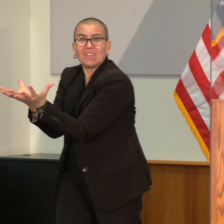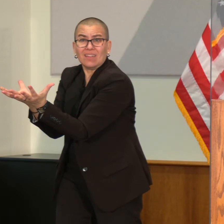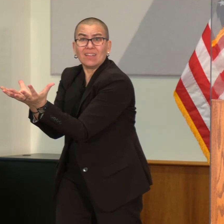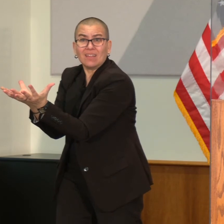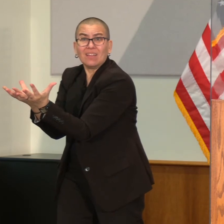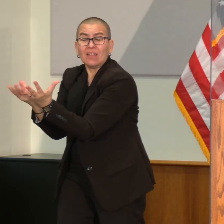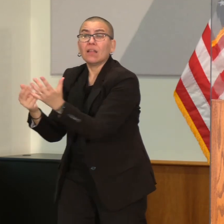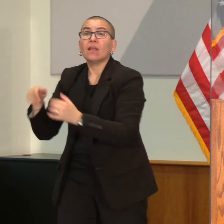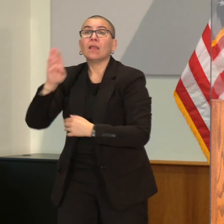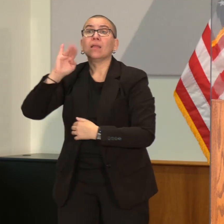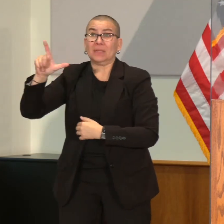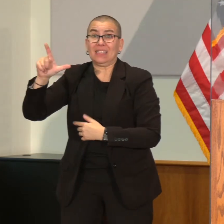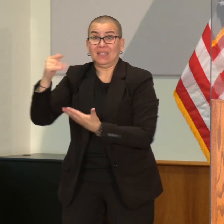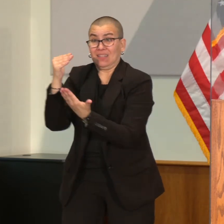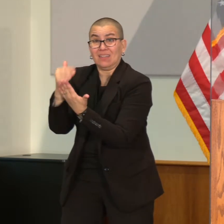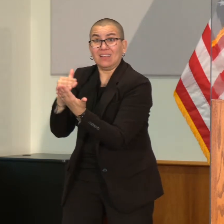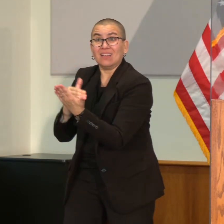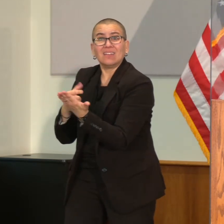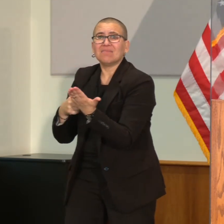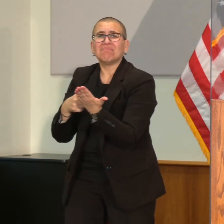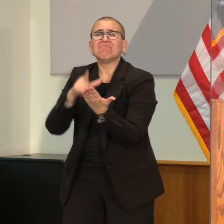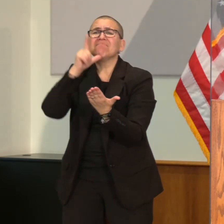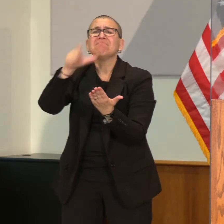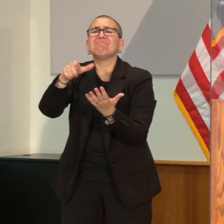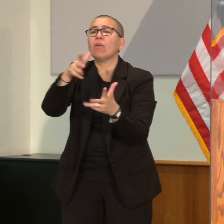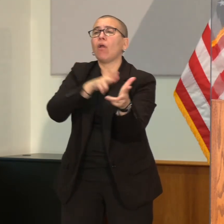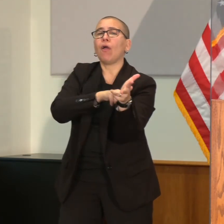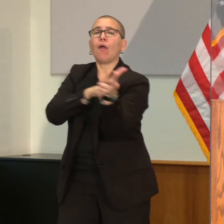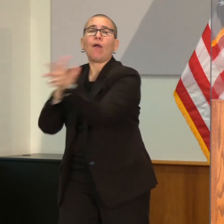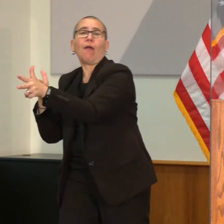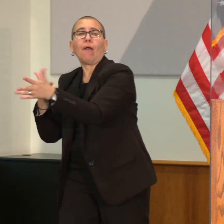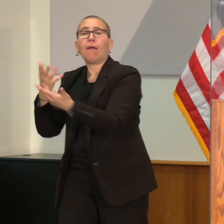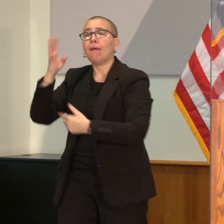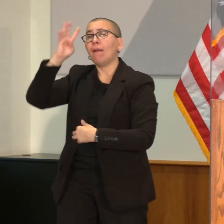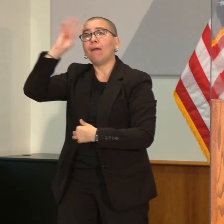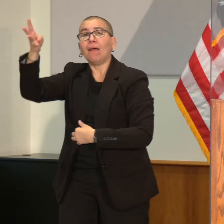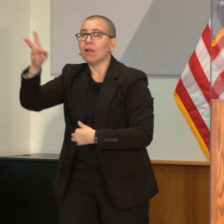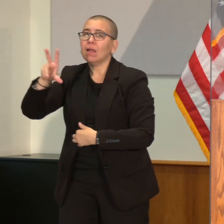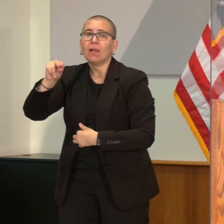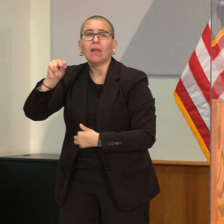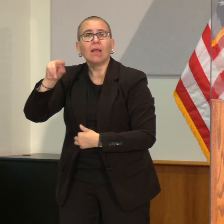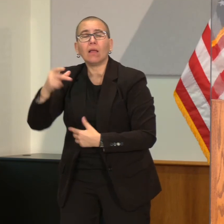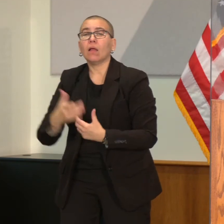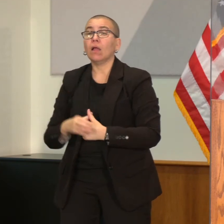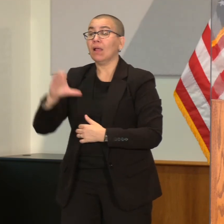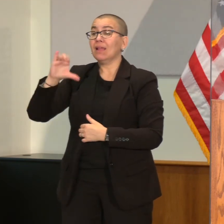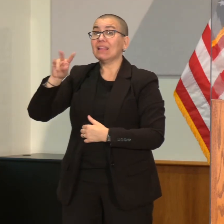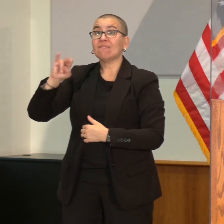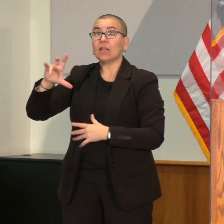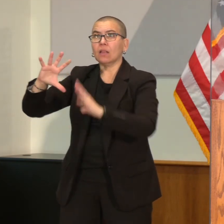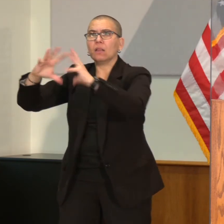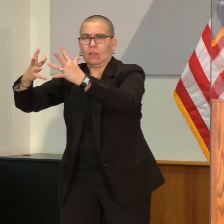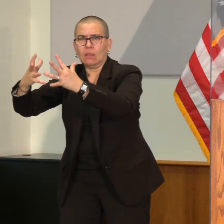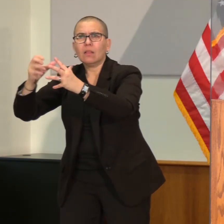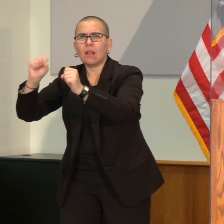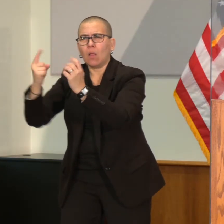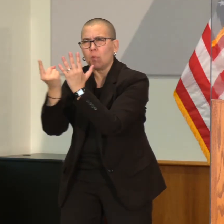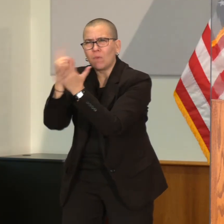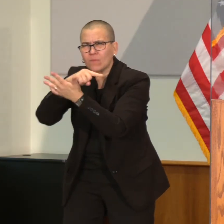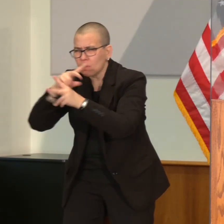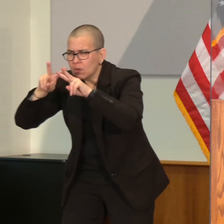to prevent unnecessary traffic stops, provide civilian oversight councils and an early intervention